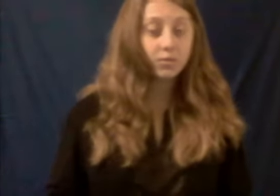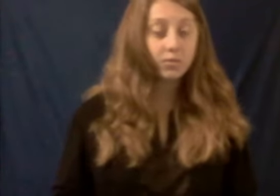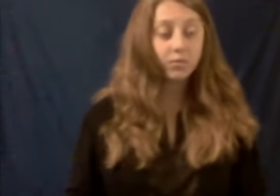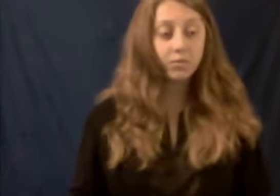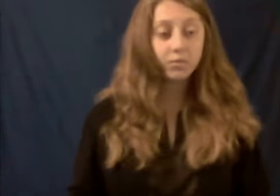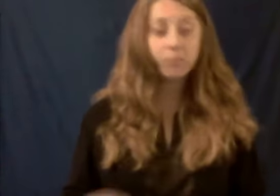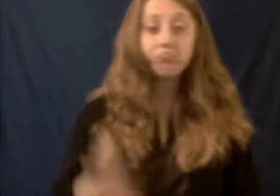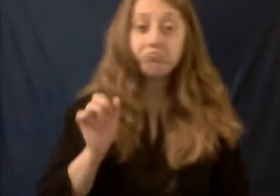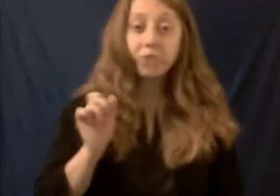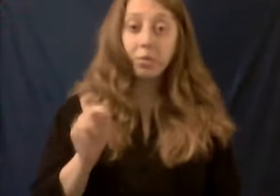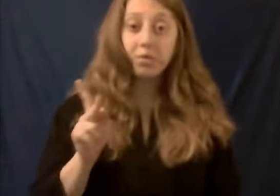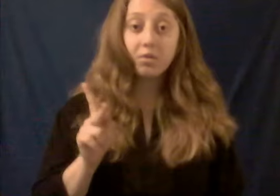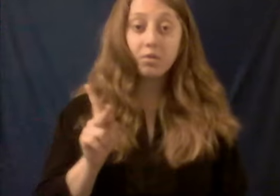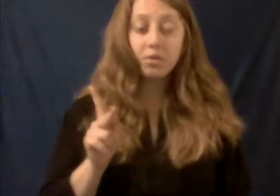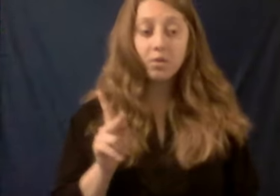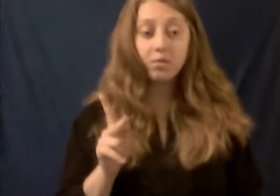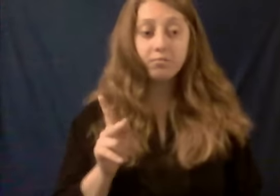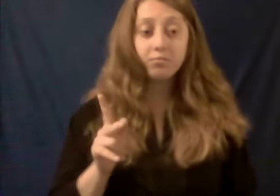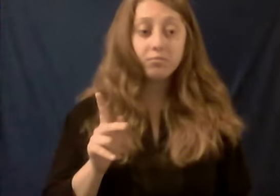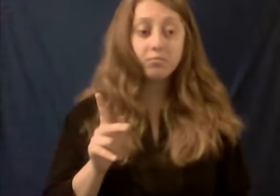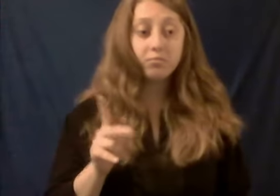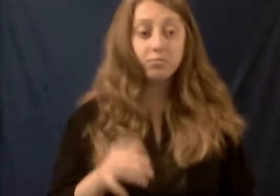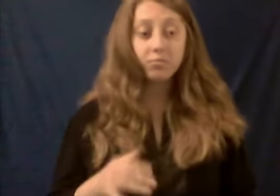Okay. Any other? Oh, go ahead.